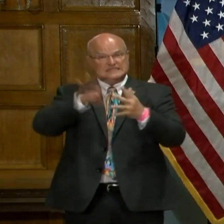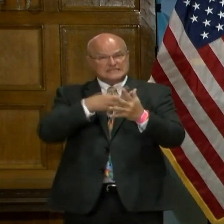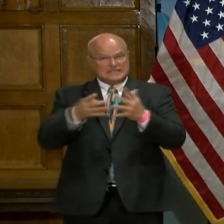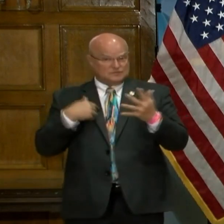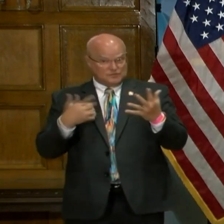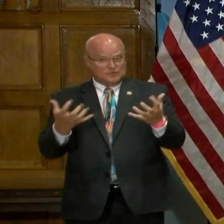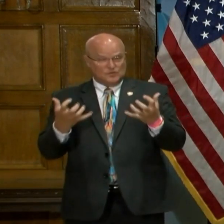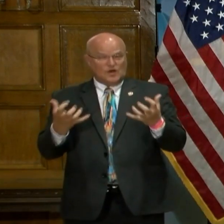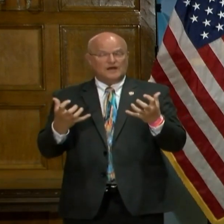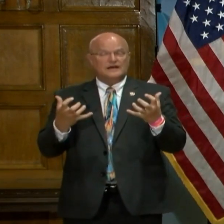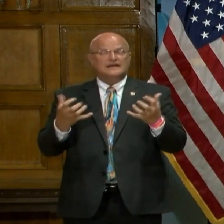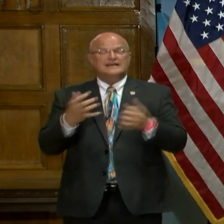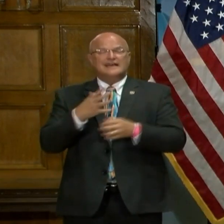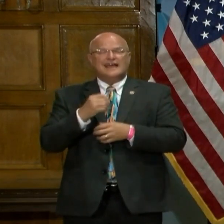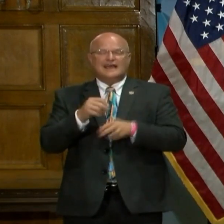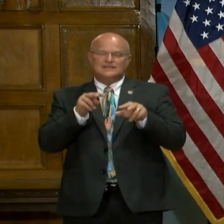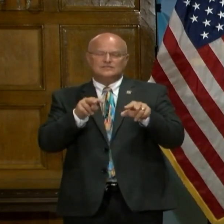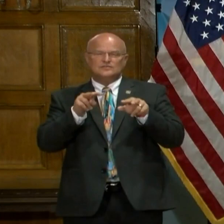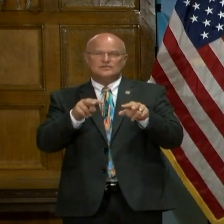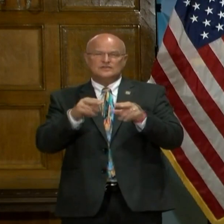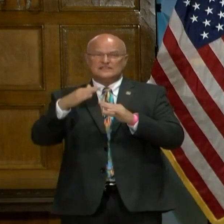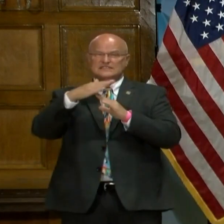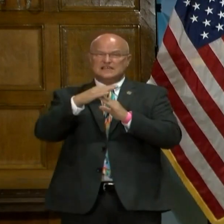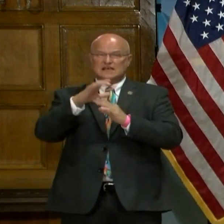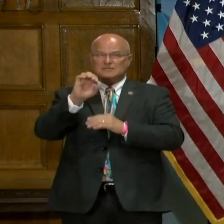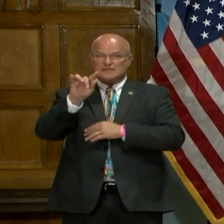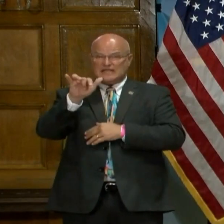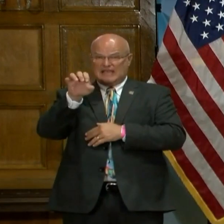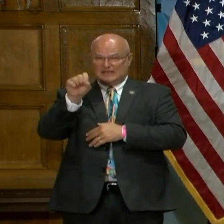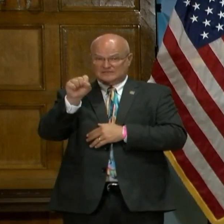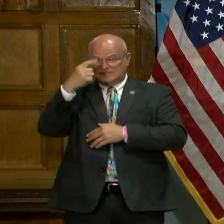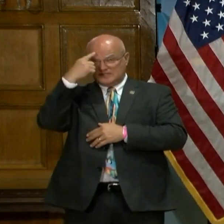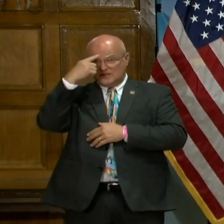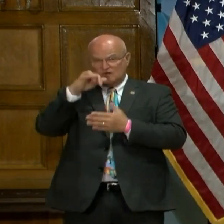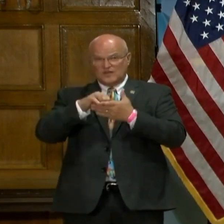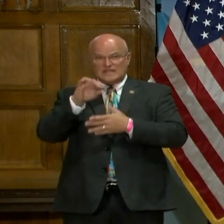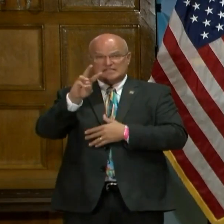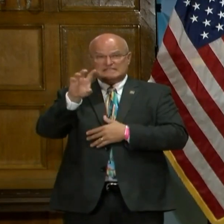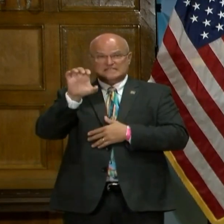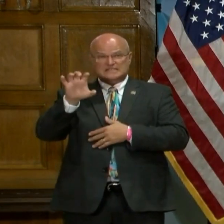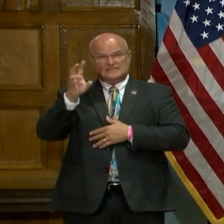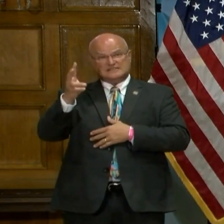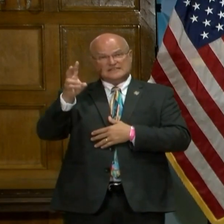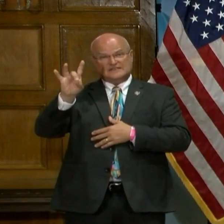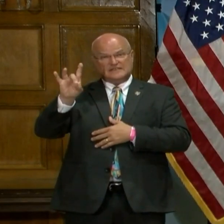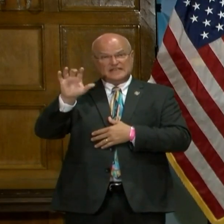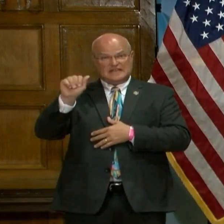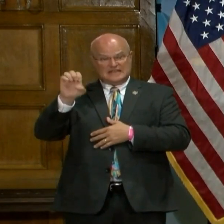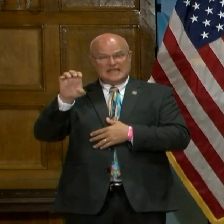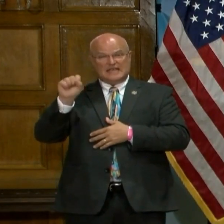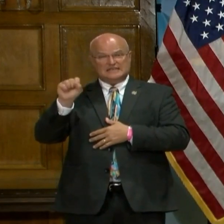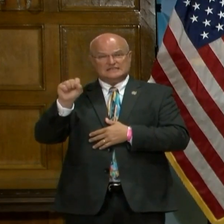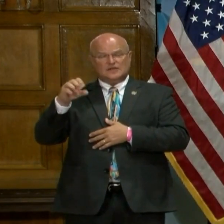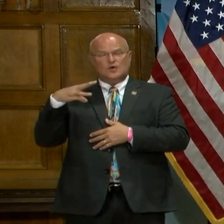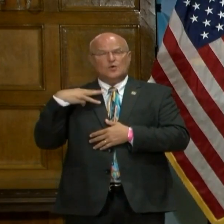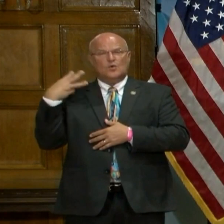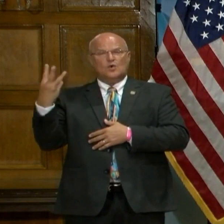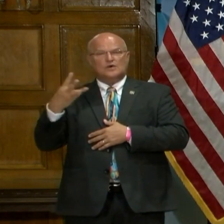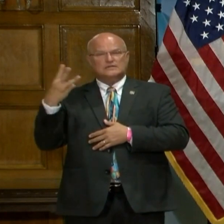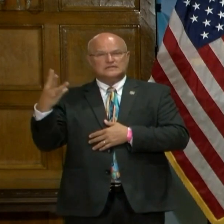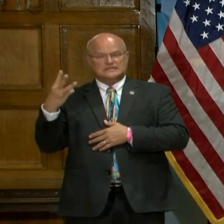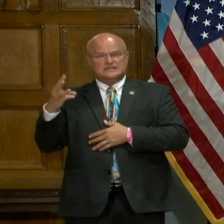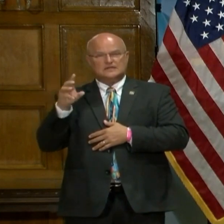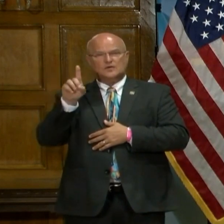want. And when you look at the top counties for the 678 cases, Washington County